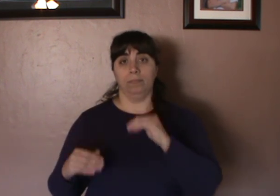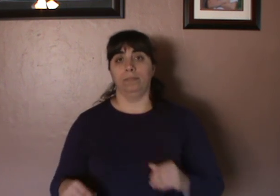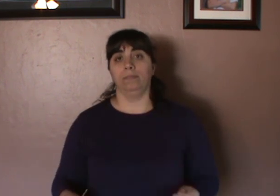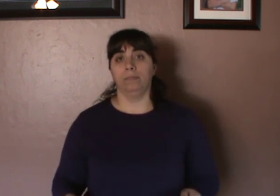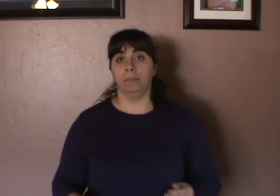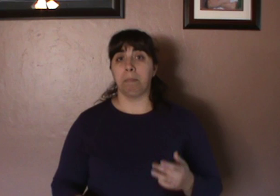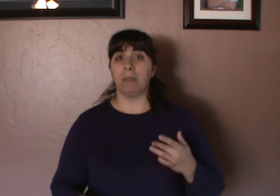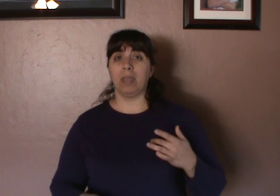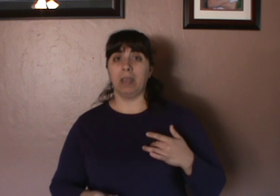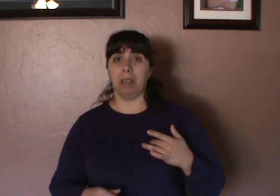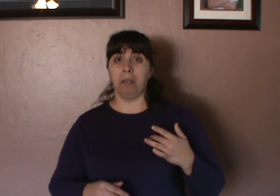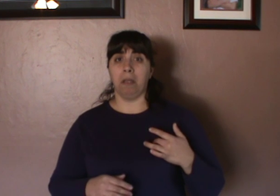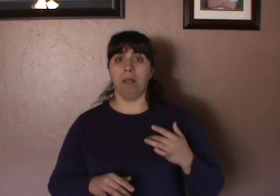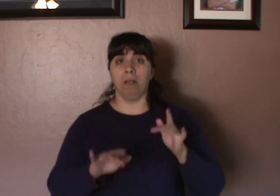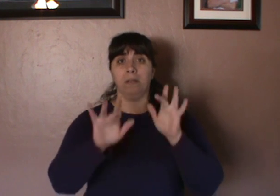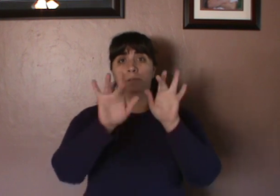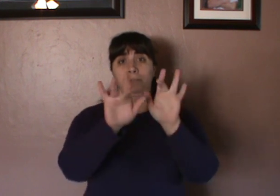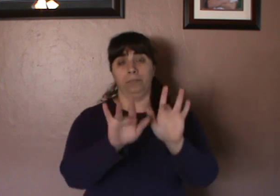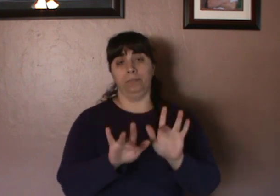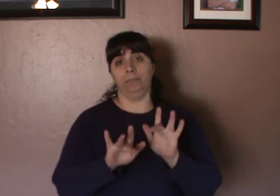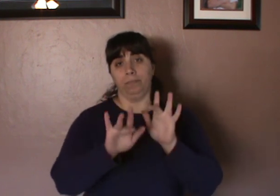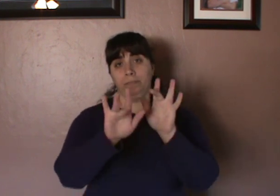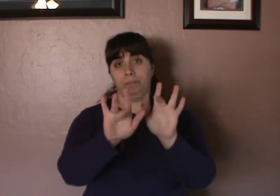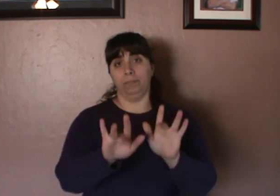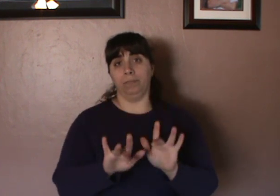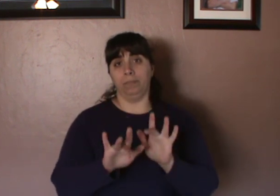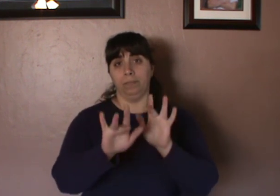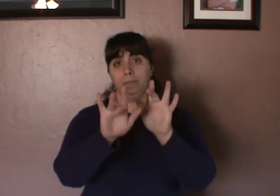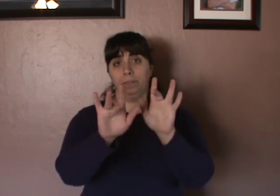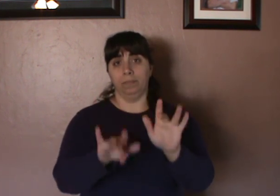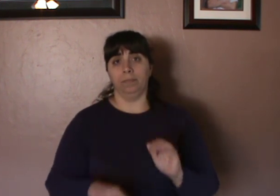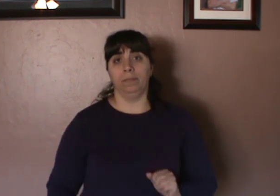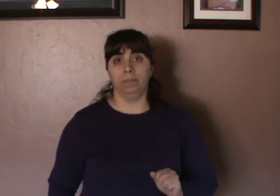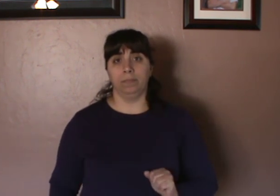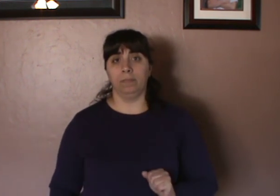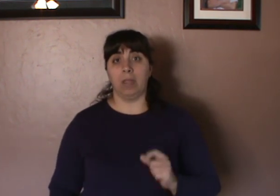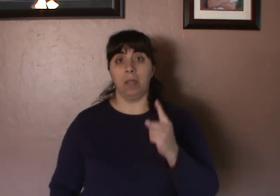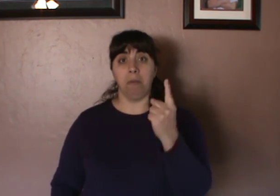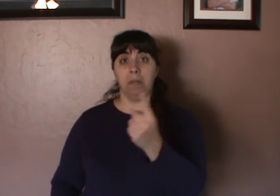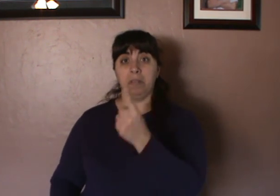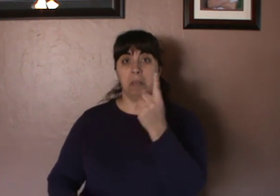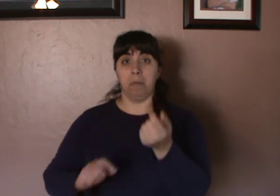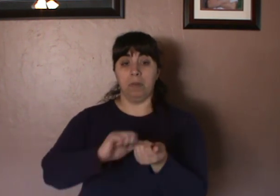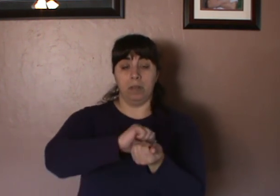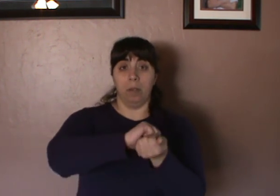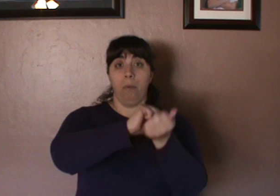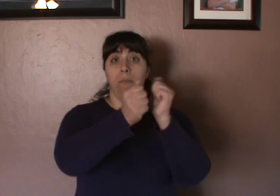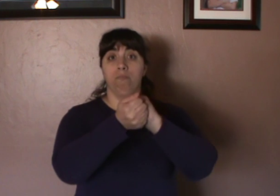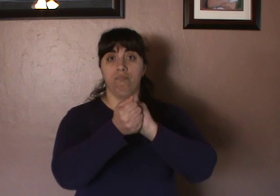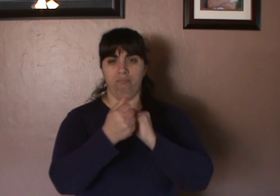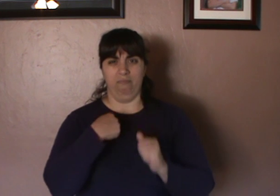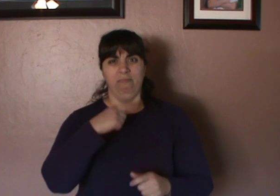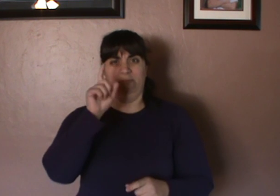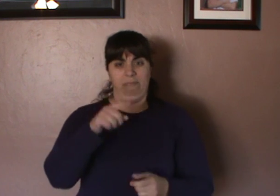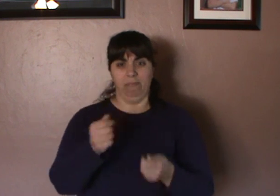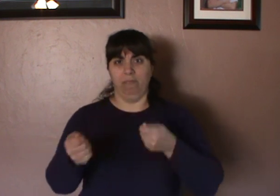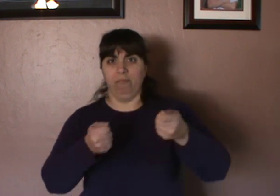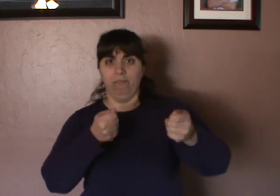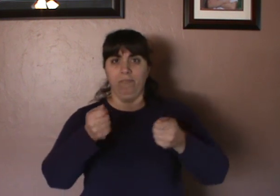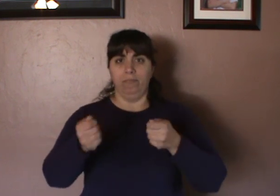I, my tender heart tends to start to bleed. And when someone needs a makeover, I simply have to take